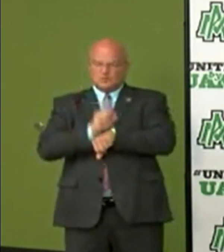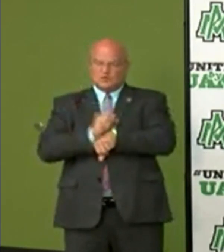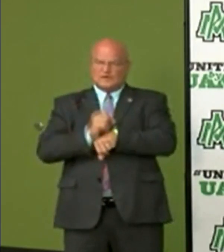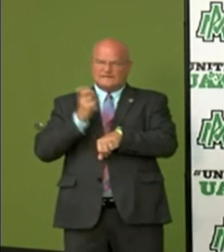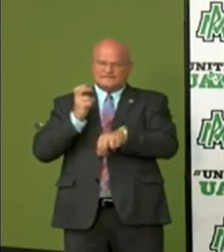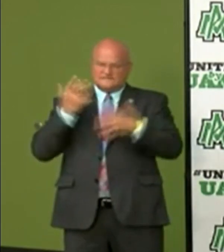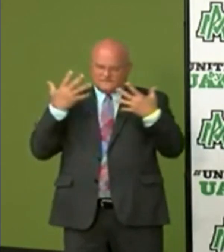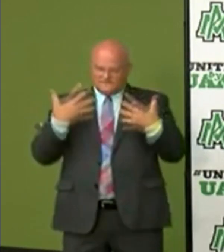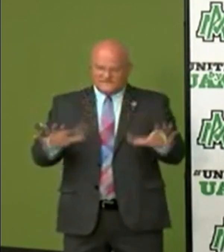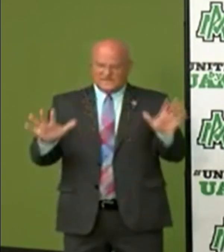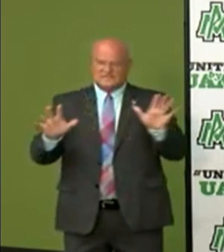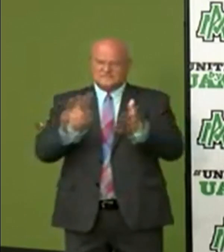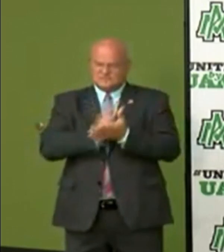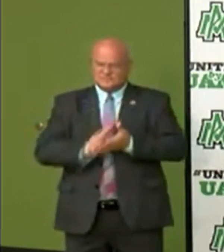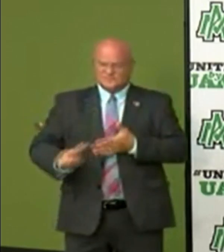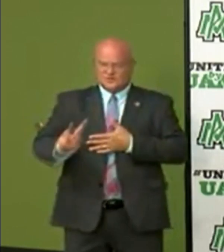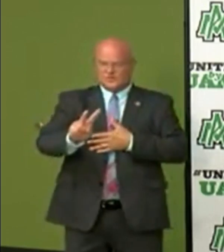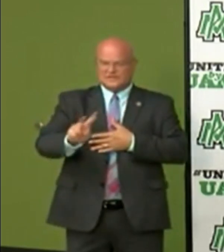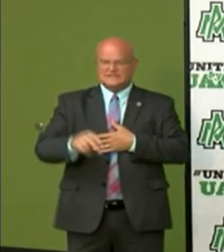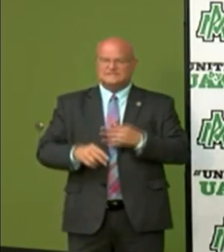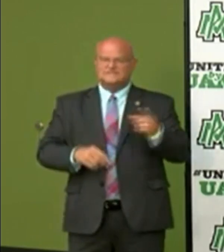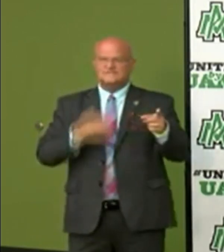done over the next 2 weeks.